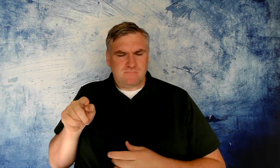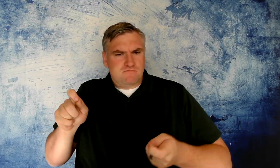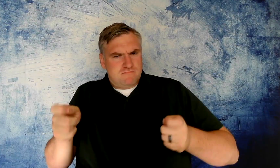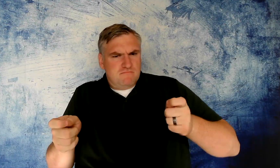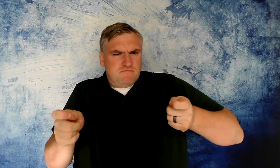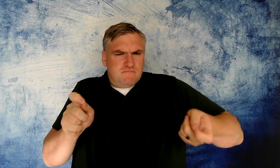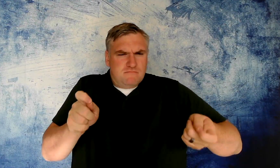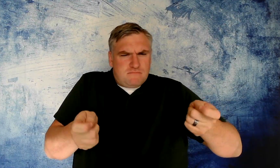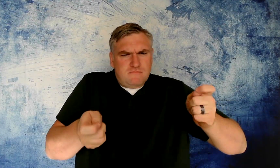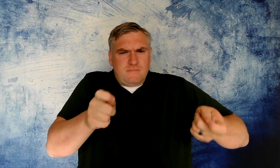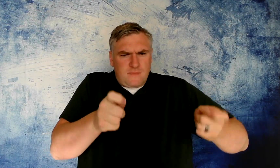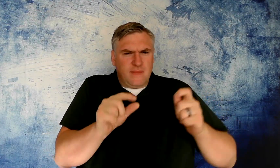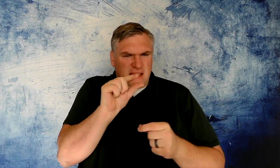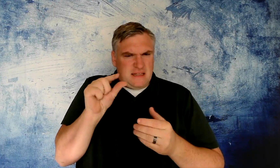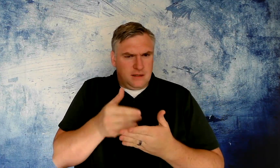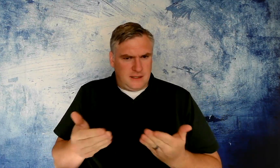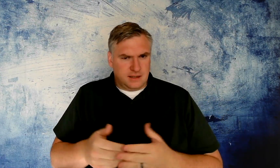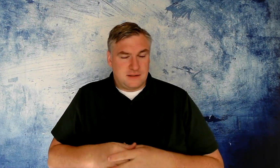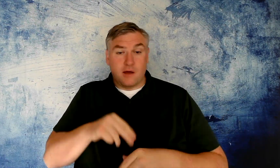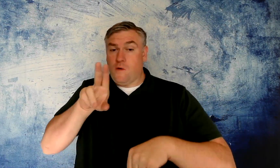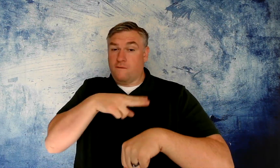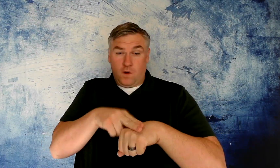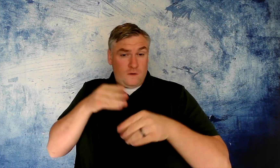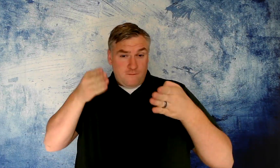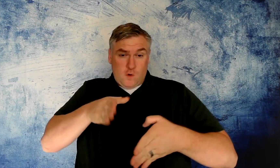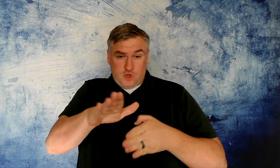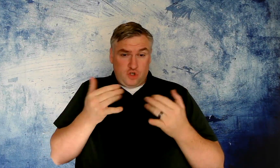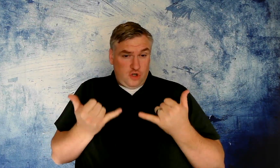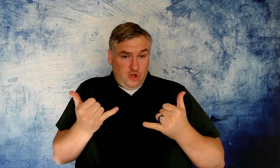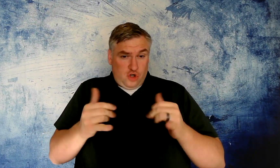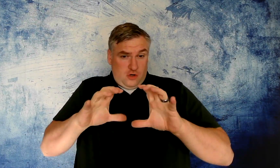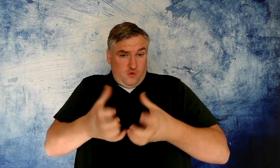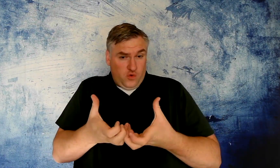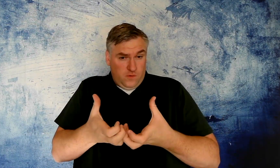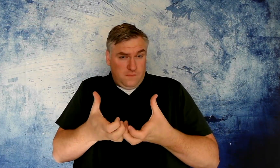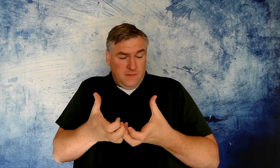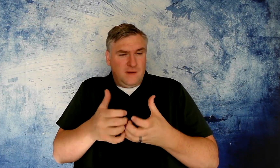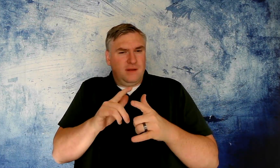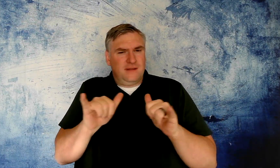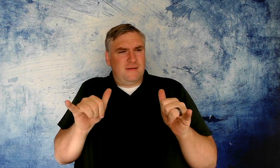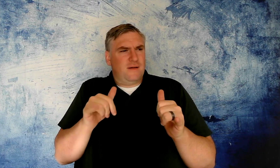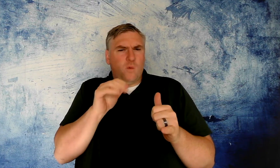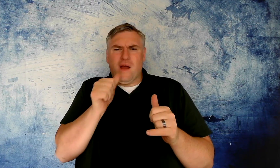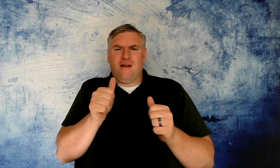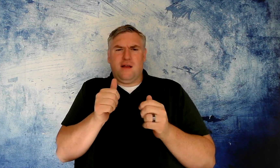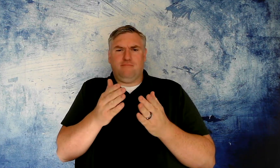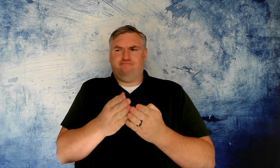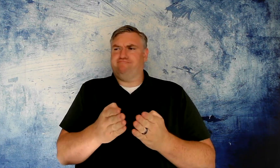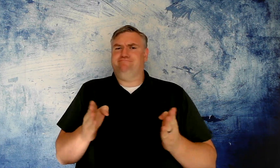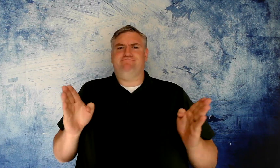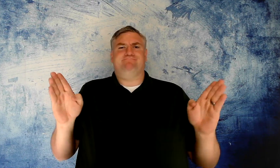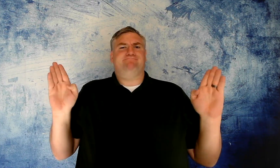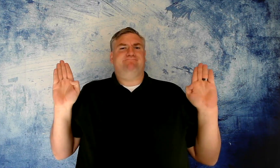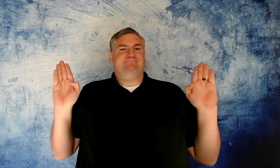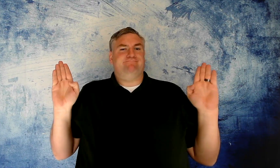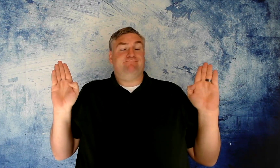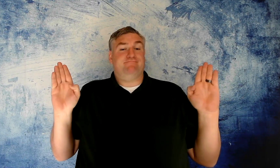If no, then we need to make those little adaptations. And of course, focus on your current group of students, but at the same time, why not open